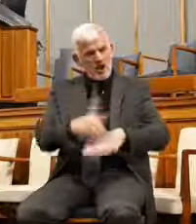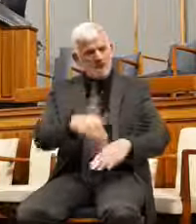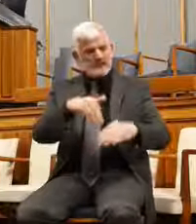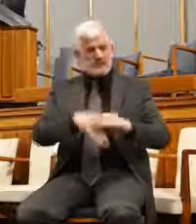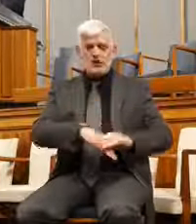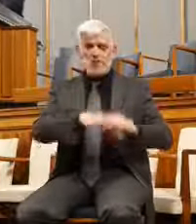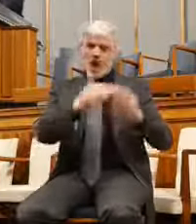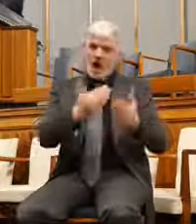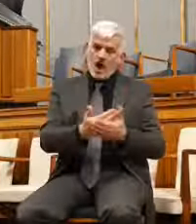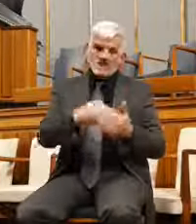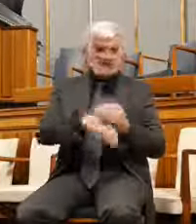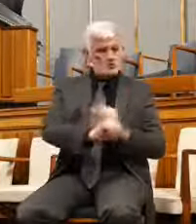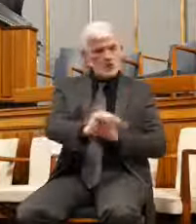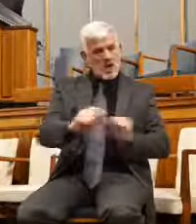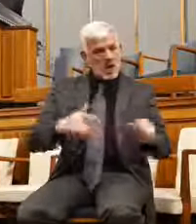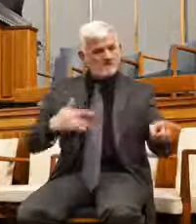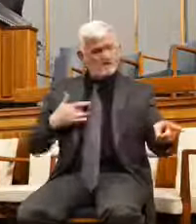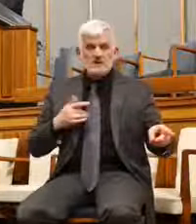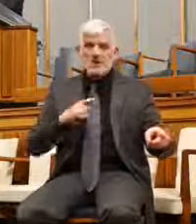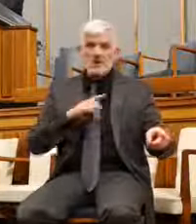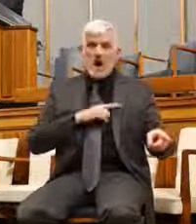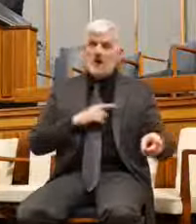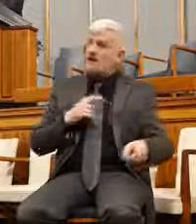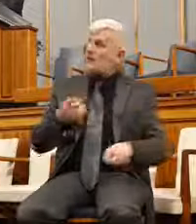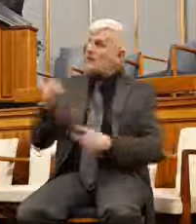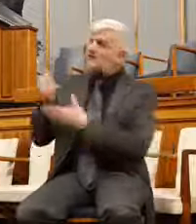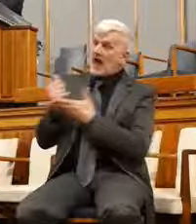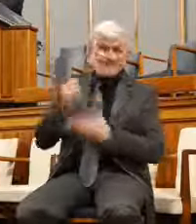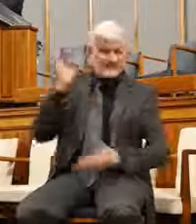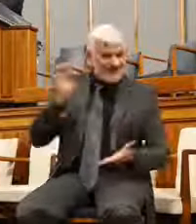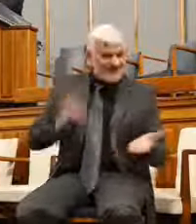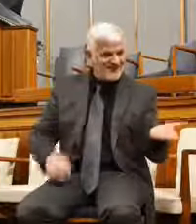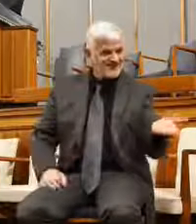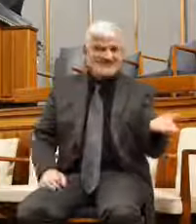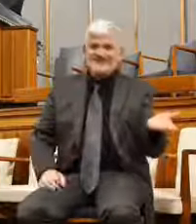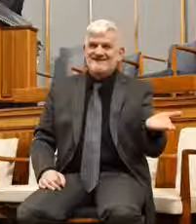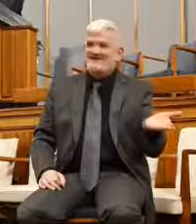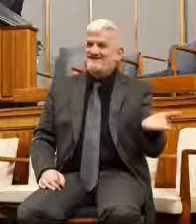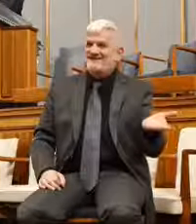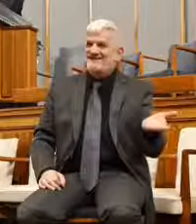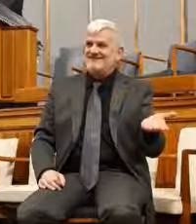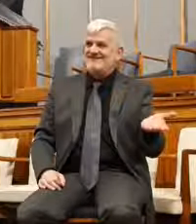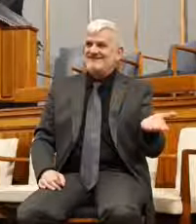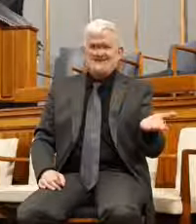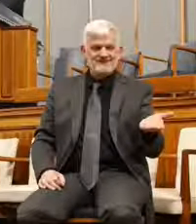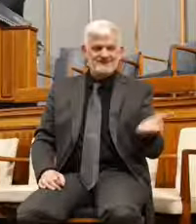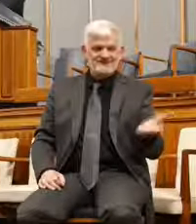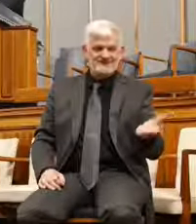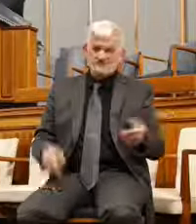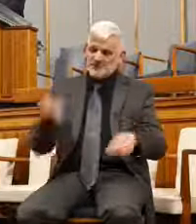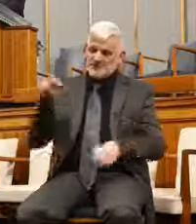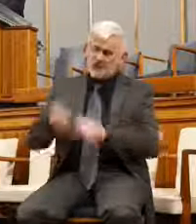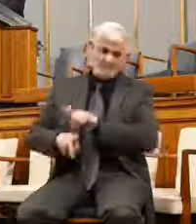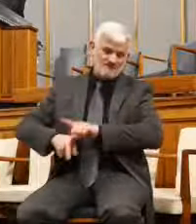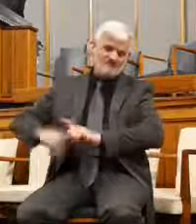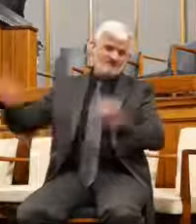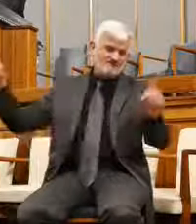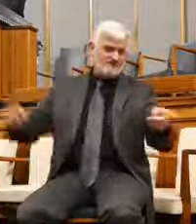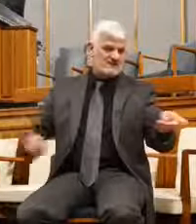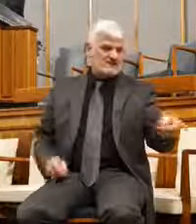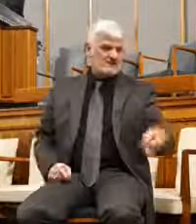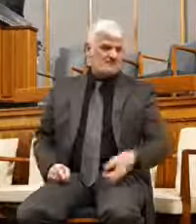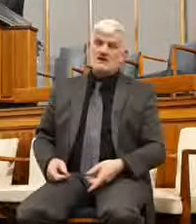life, because you haven't got the help of God, because you're alienated from him. You don't know his comfort, you